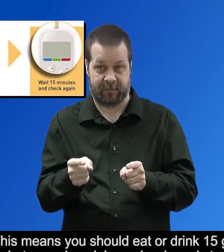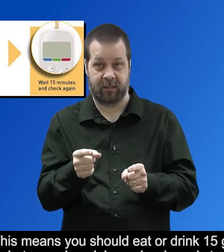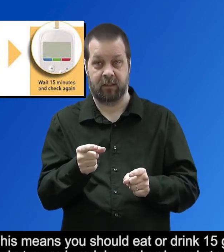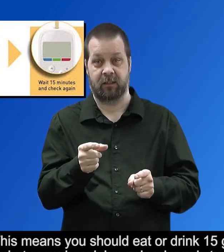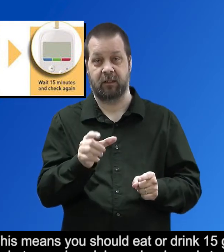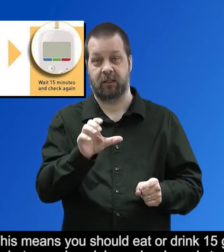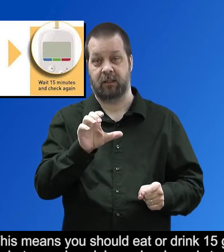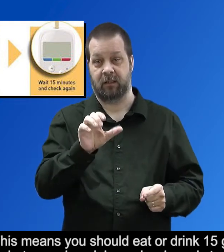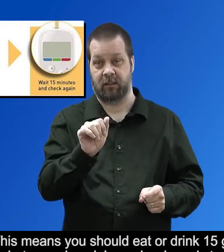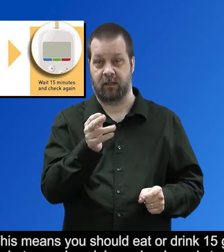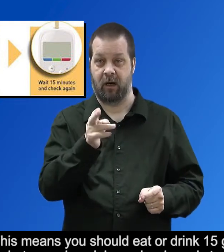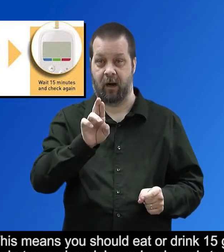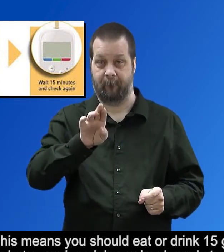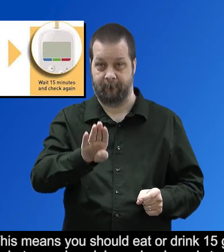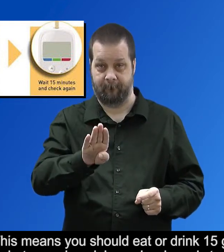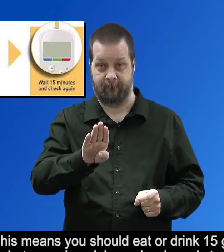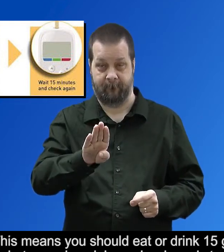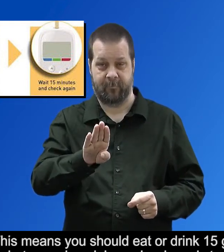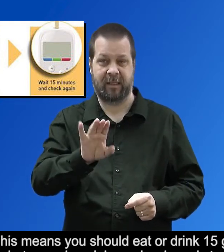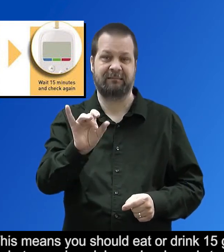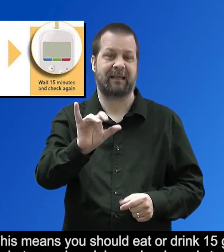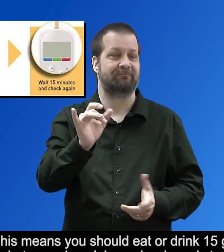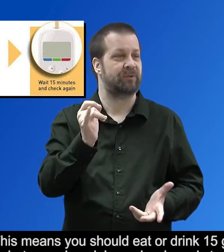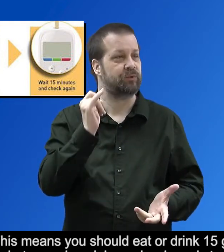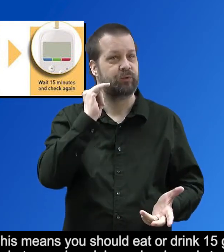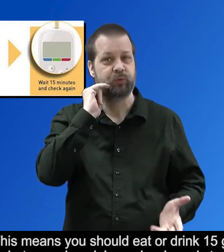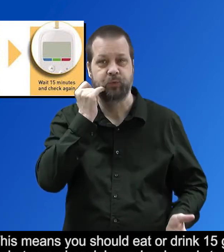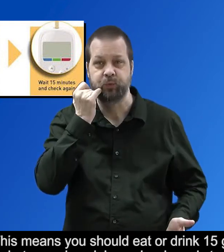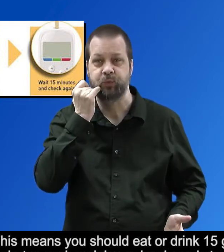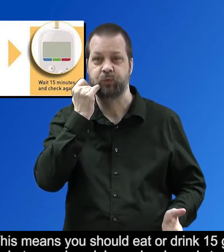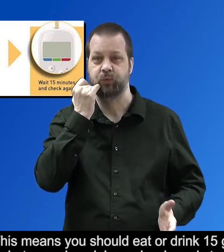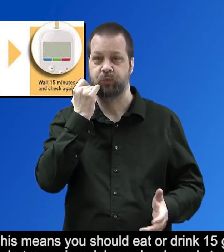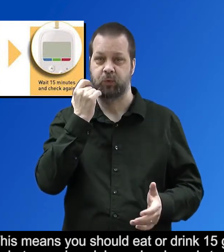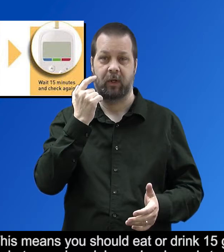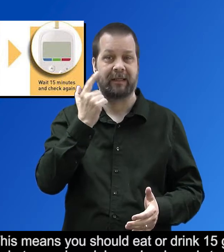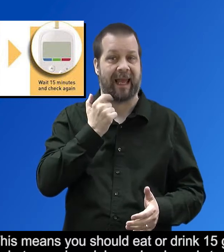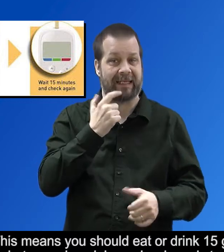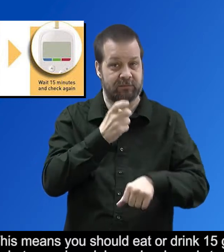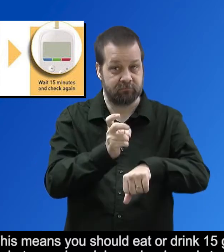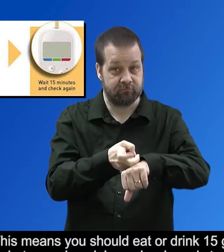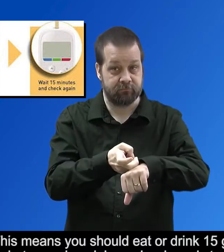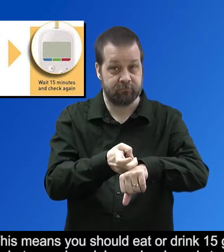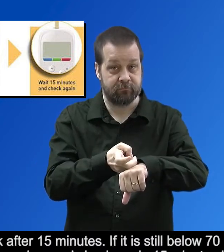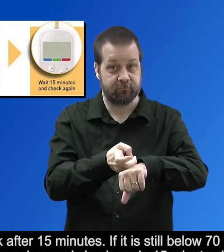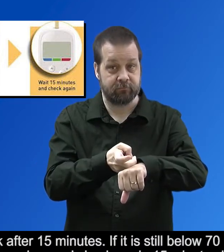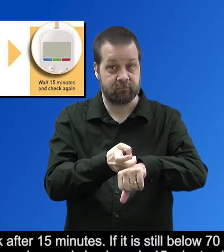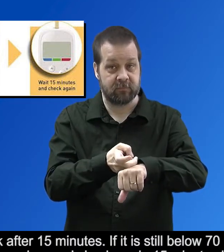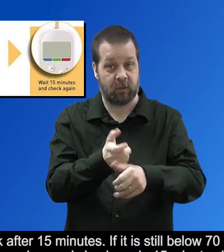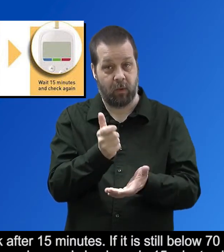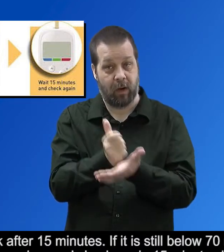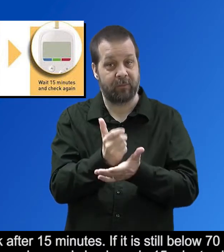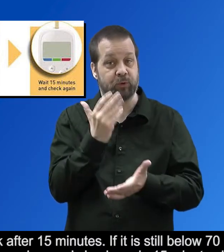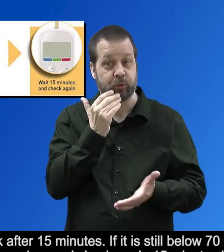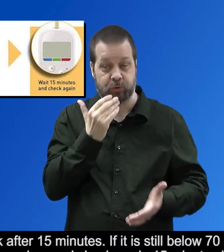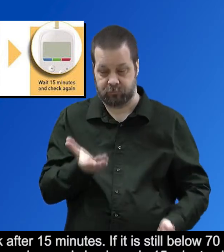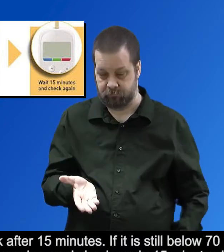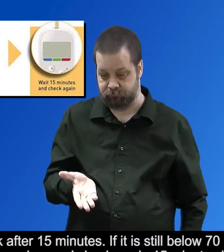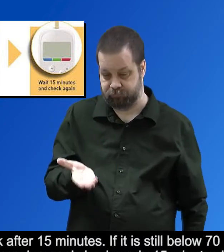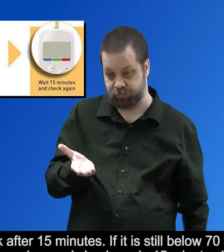carbohydrates, such as juice or hard candy, to raise blood glucose